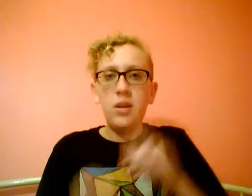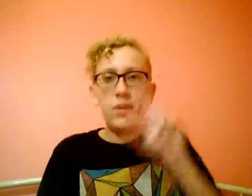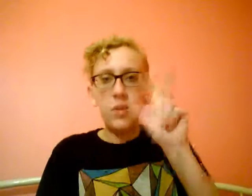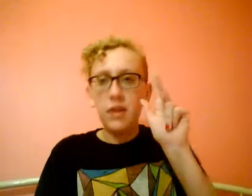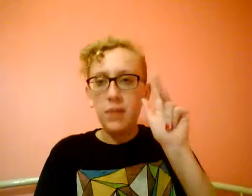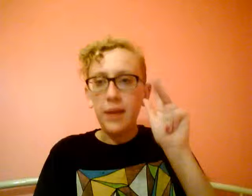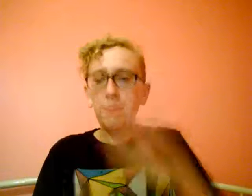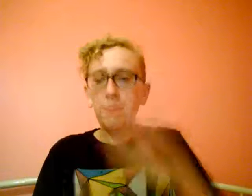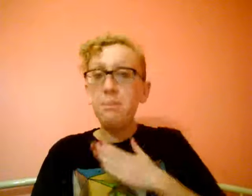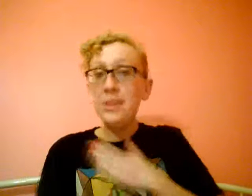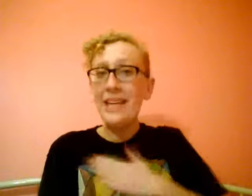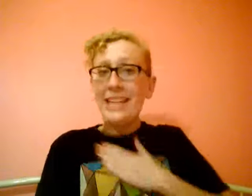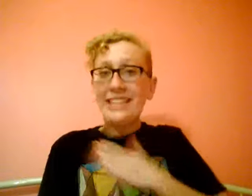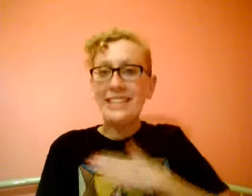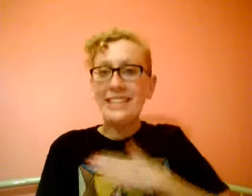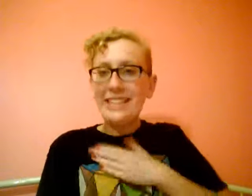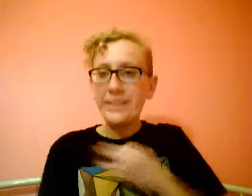Number 23, please.